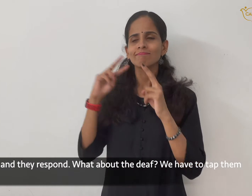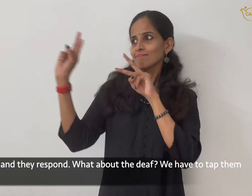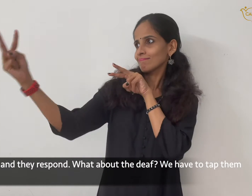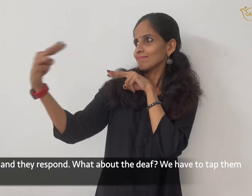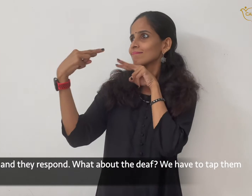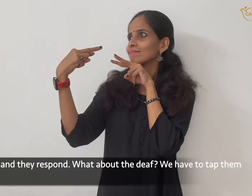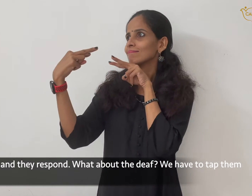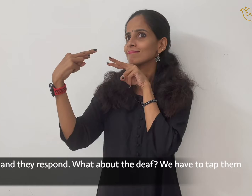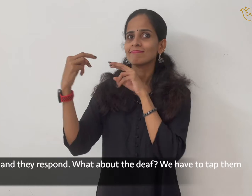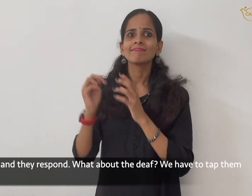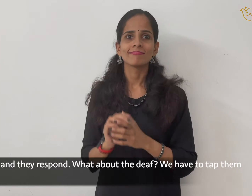What about the deaf?